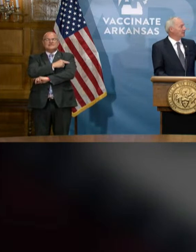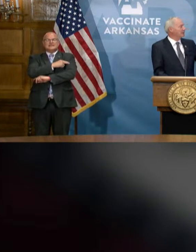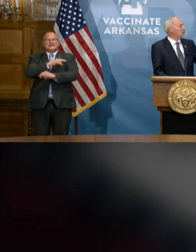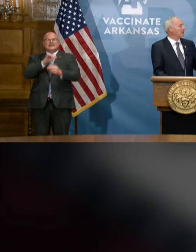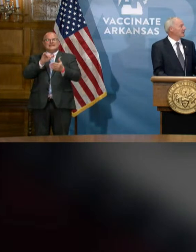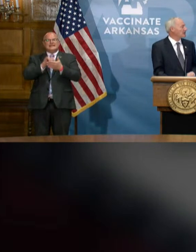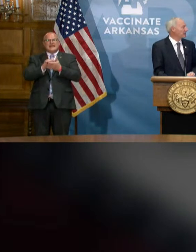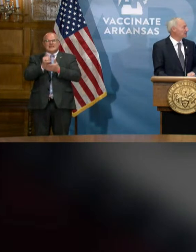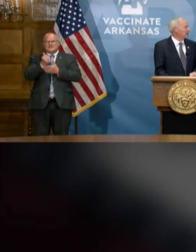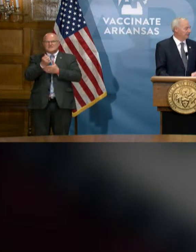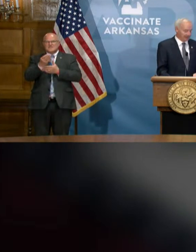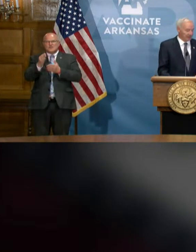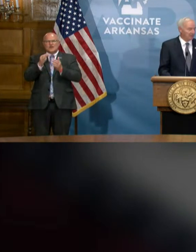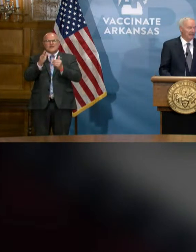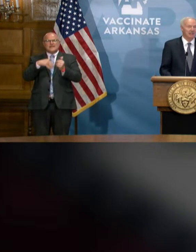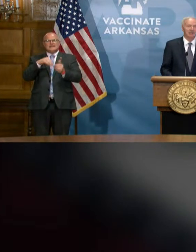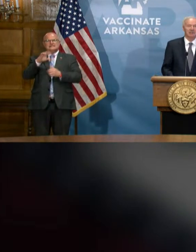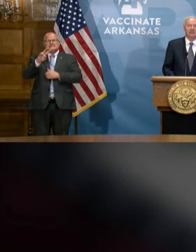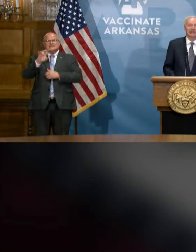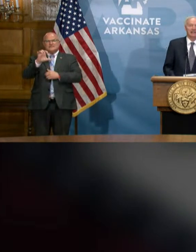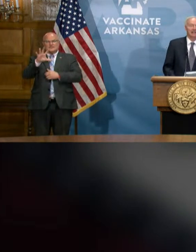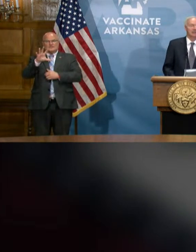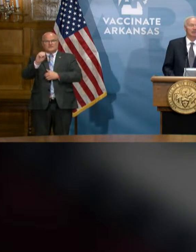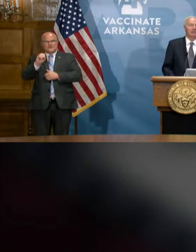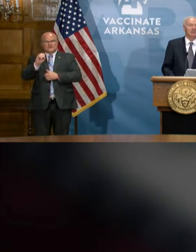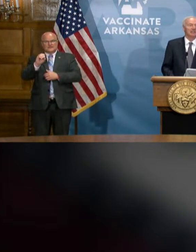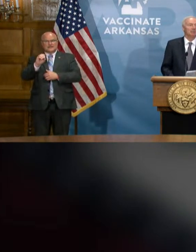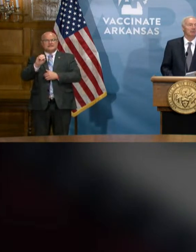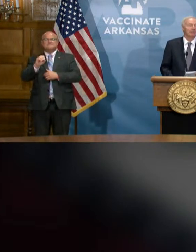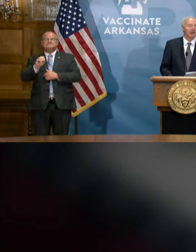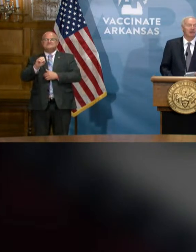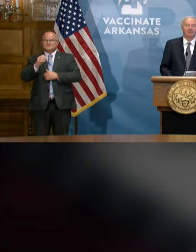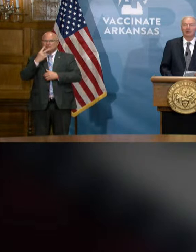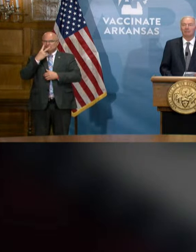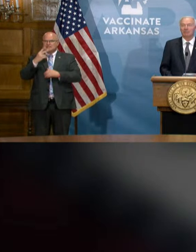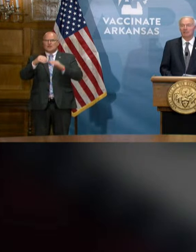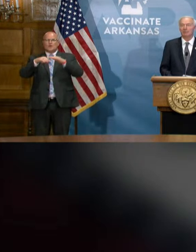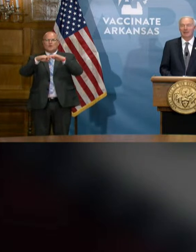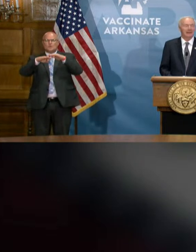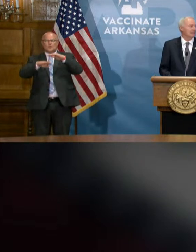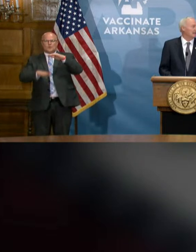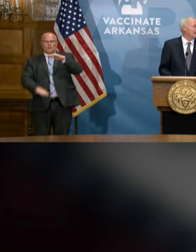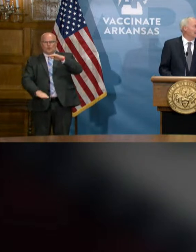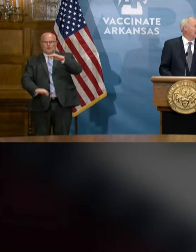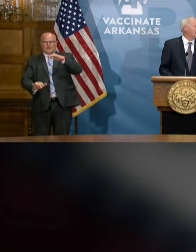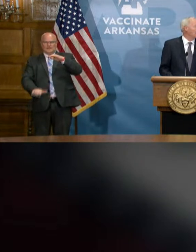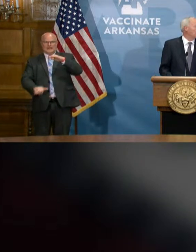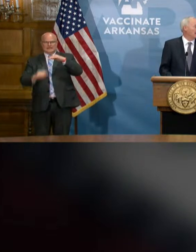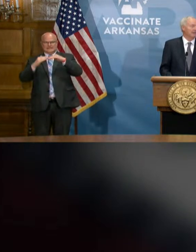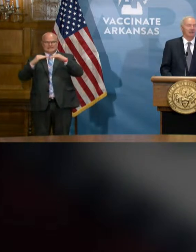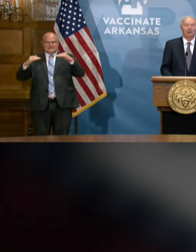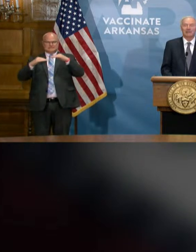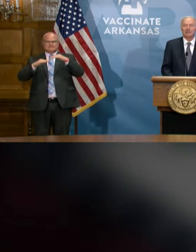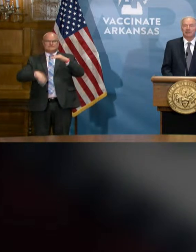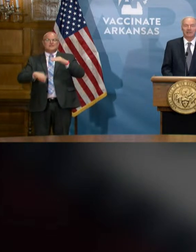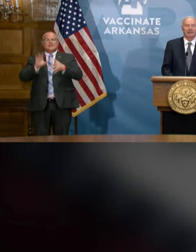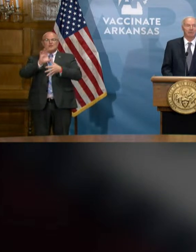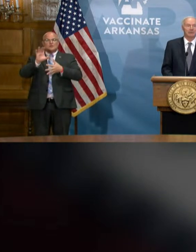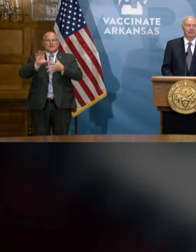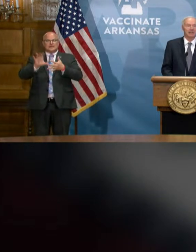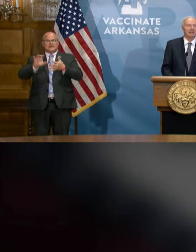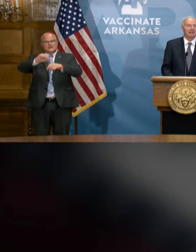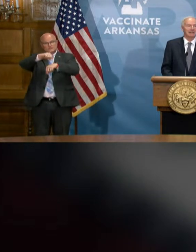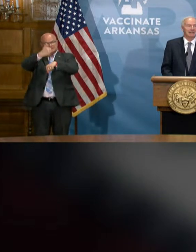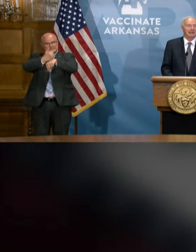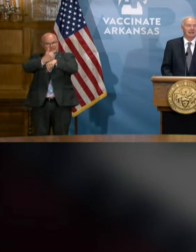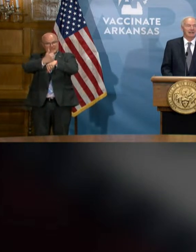which would be fewer than 750 patients. As you can see, we're far, far below that. And so by the criteria that